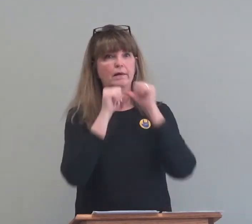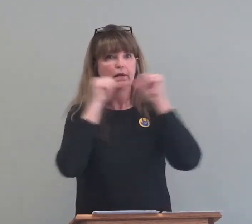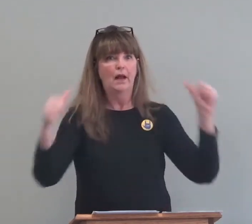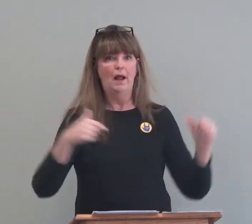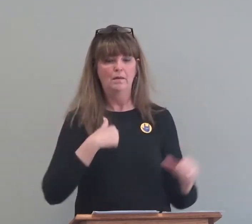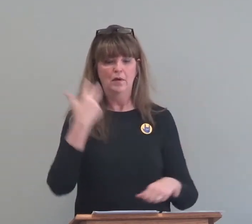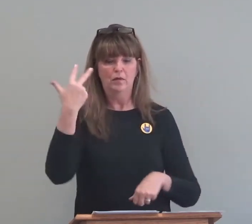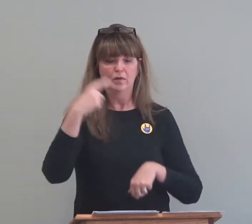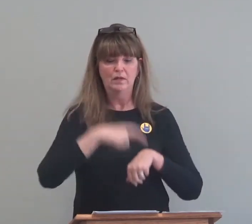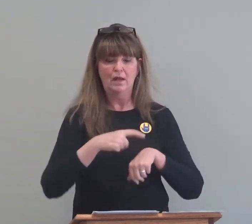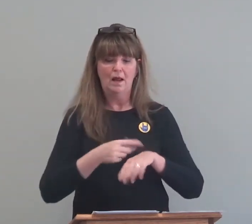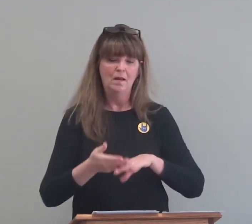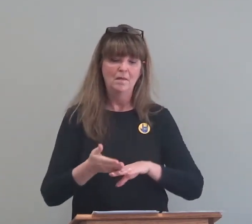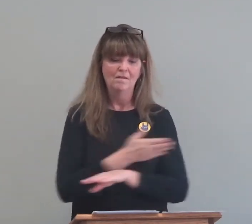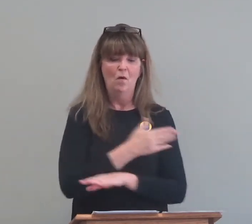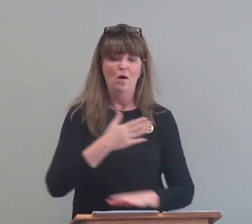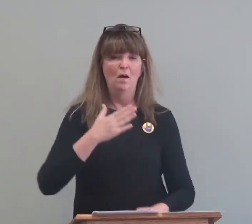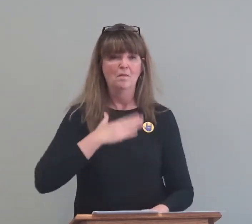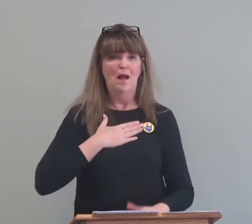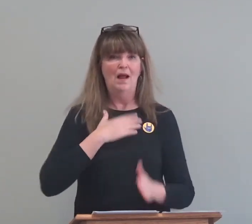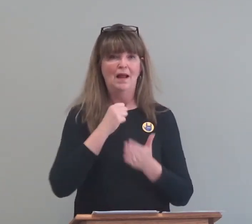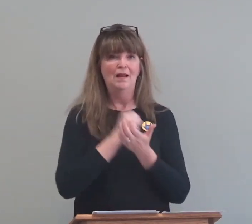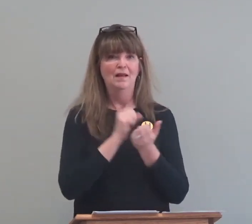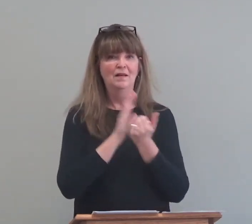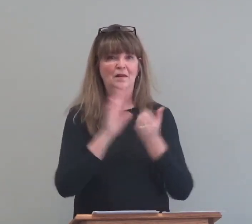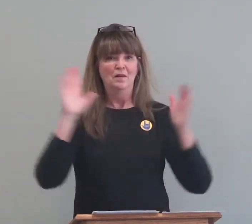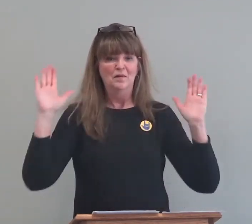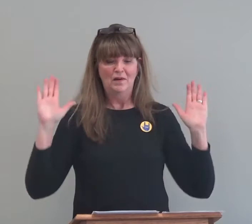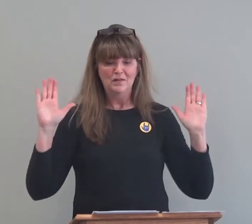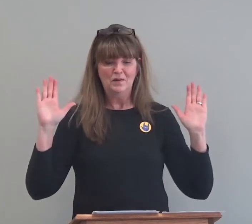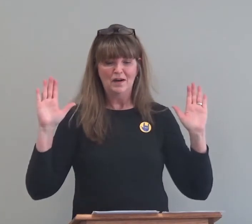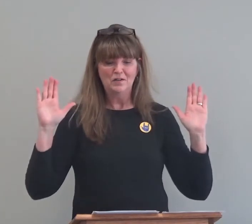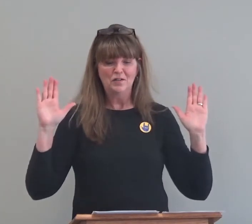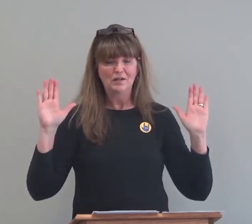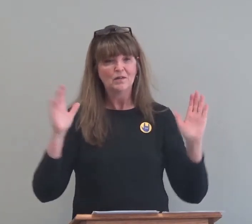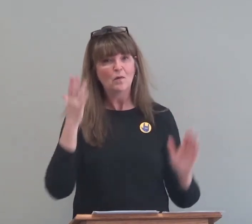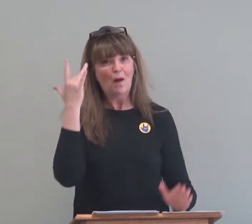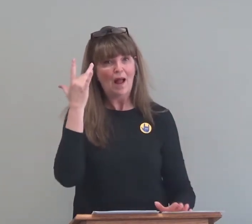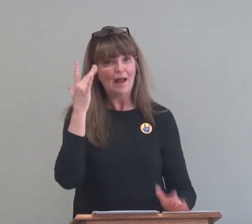because of your failures and the fact that you denied me 3 times before my crucifixion.